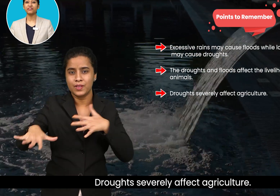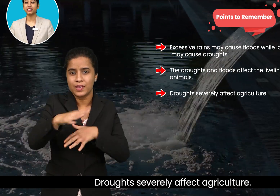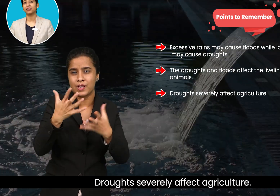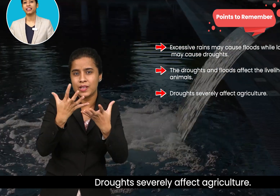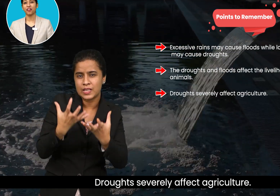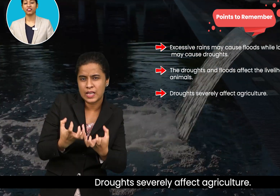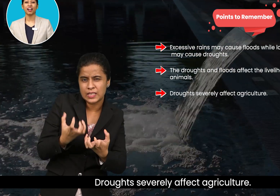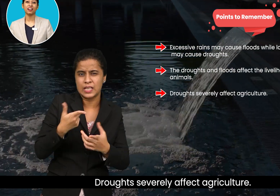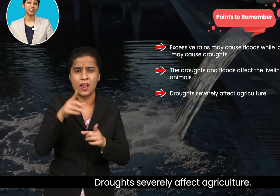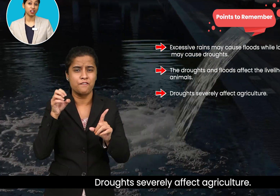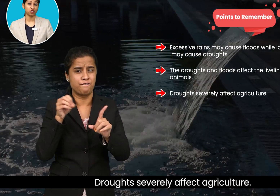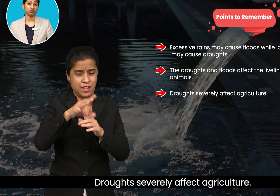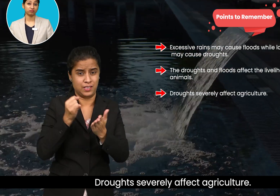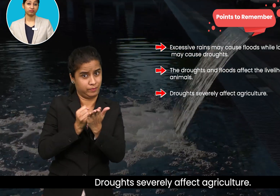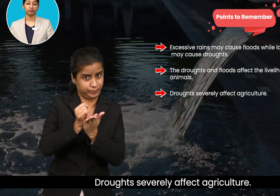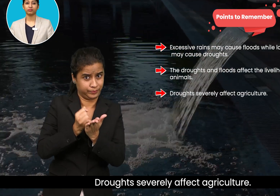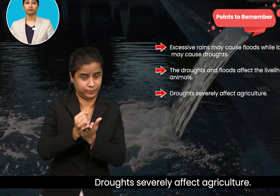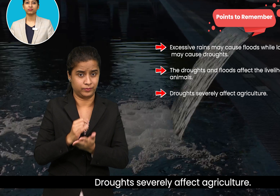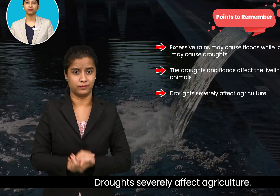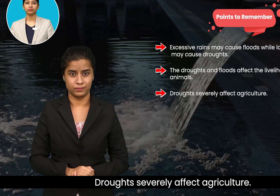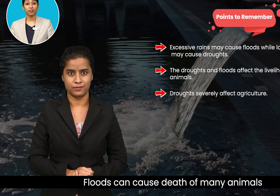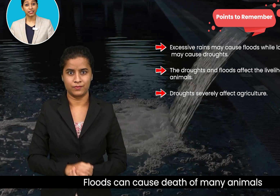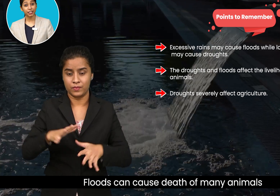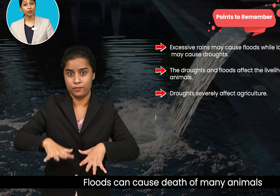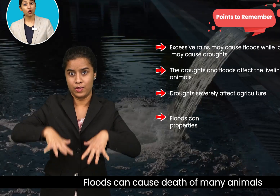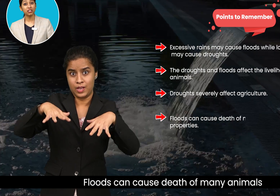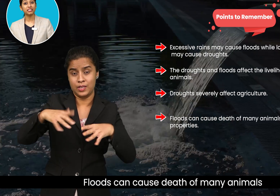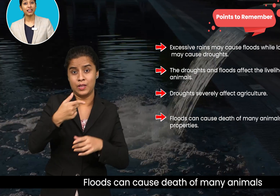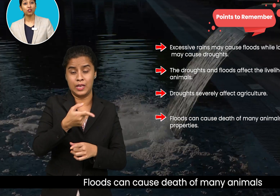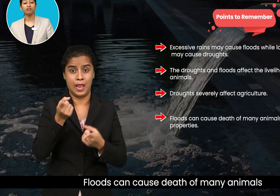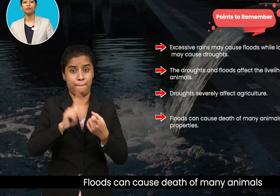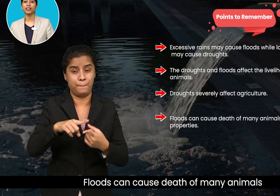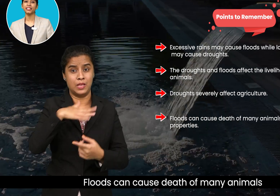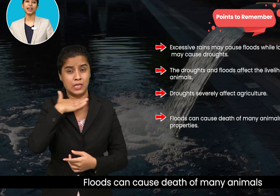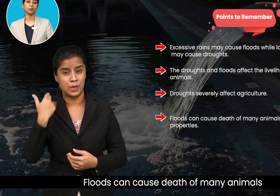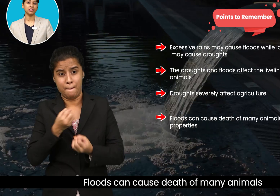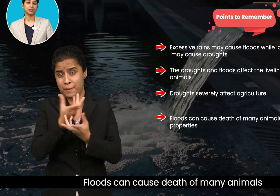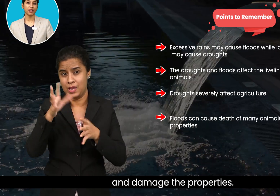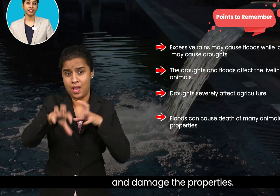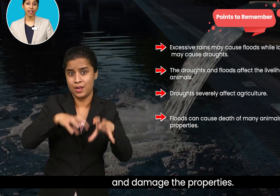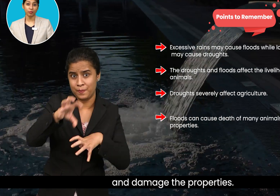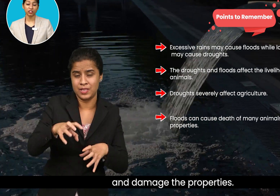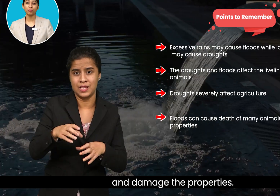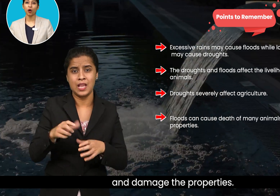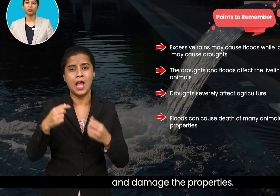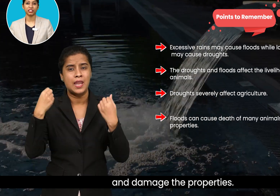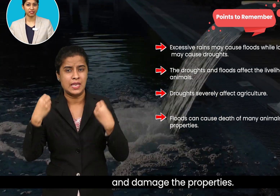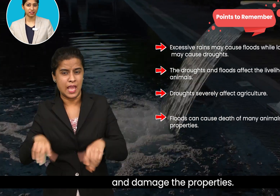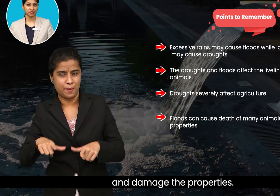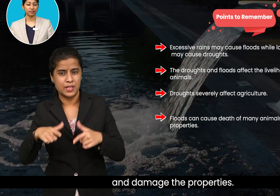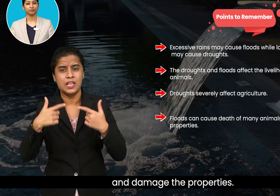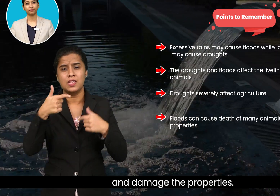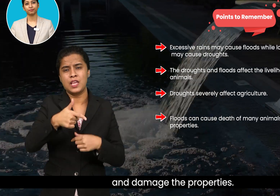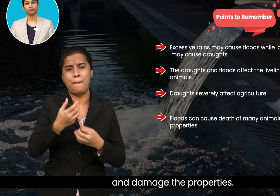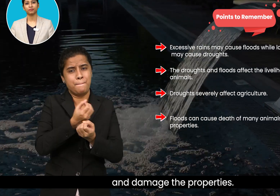Droughts severely affect agriculture. Floods can cause death of many animals and damage the